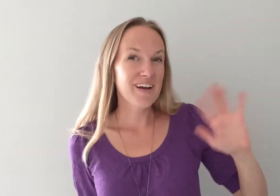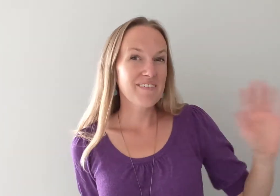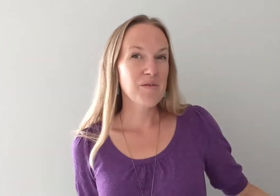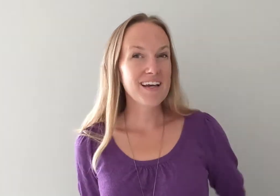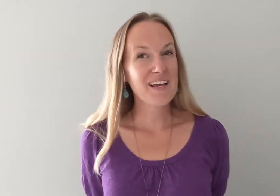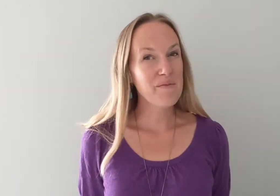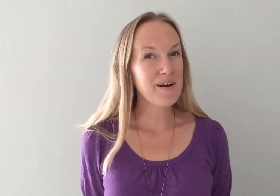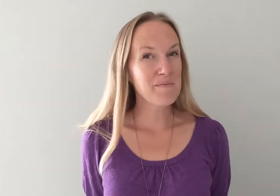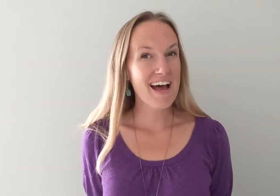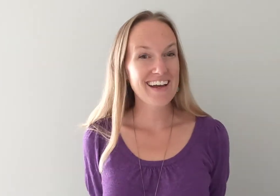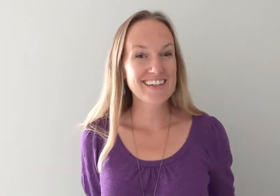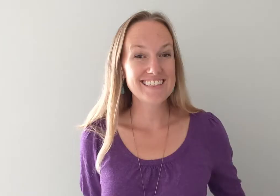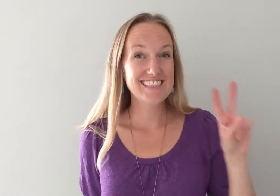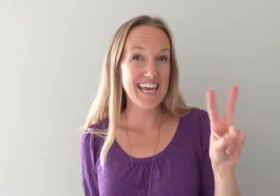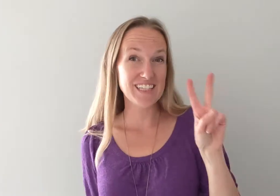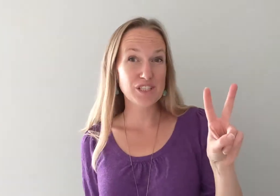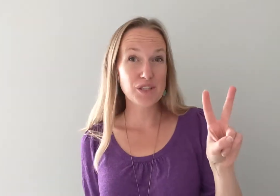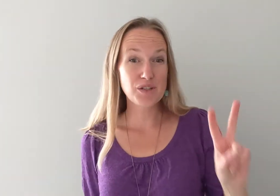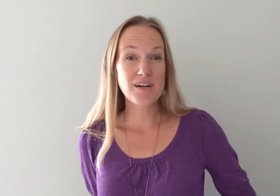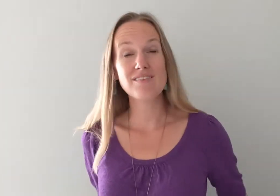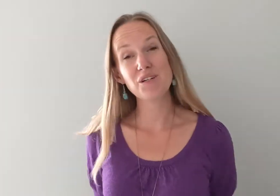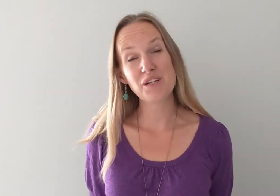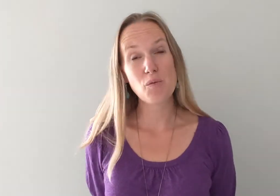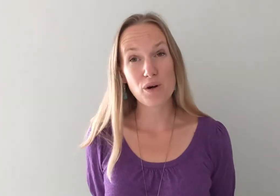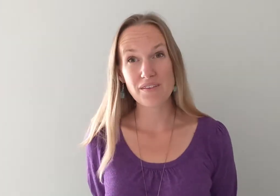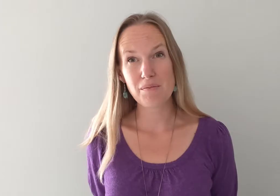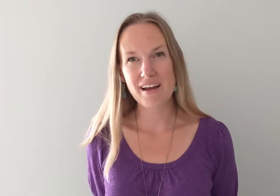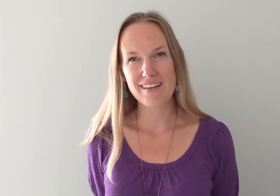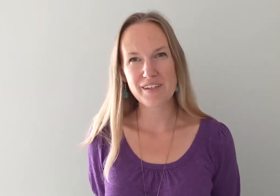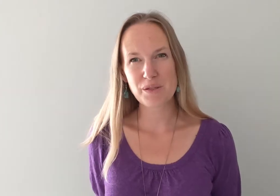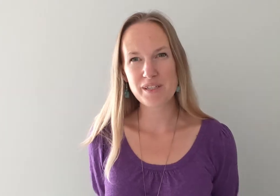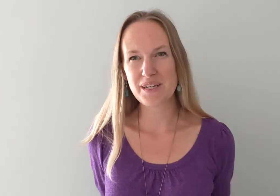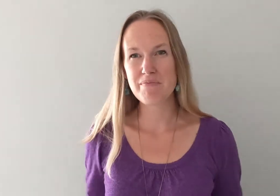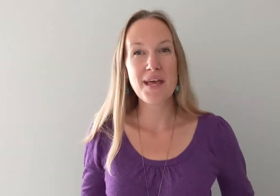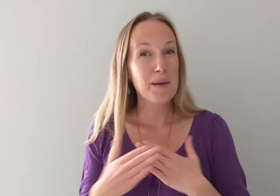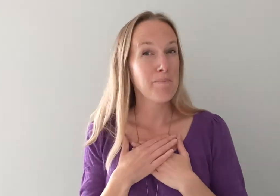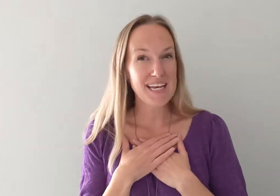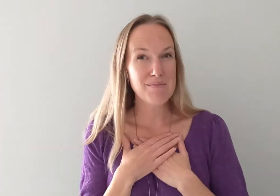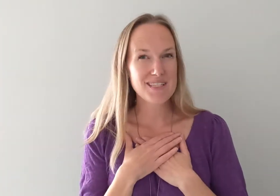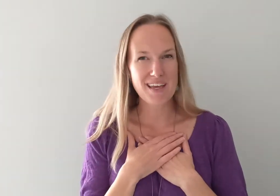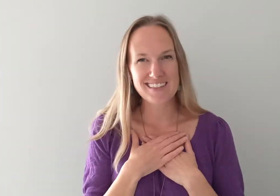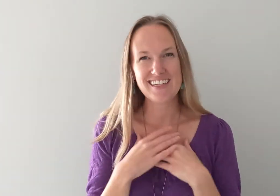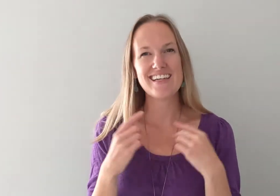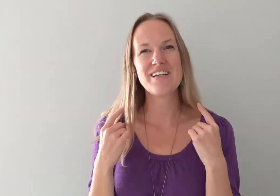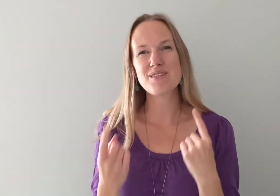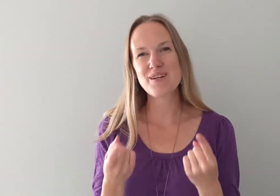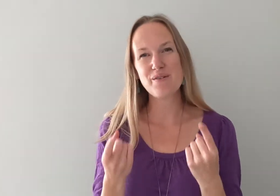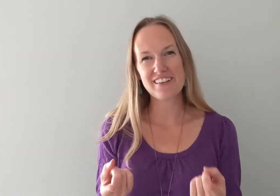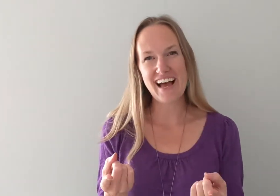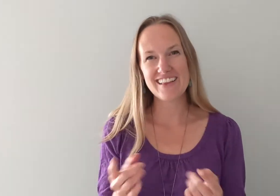Hello everyone, and welcome back to day 2 of learning Worthy by Elevation Worship. My name is Mandy and I'm so glad that